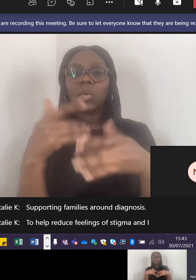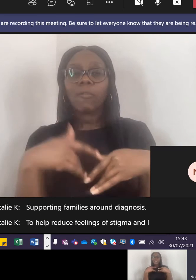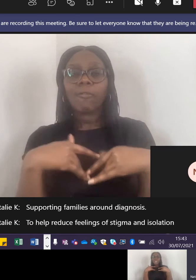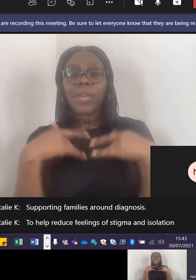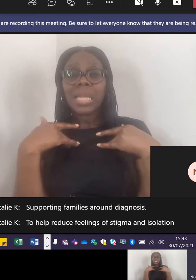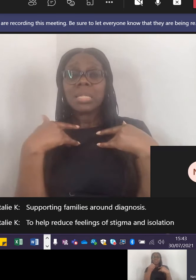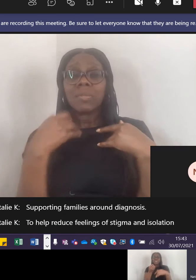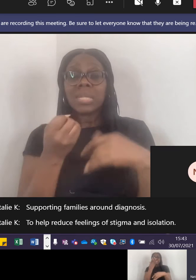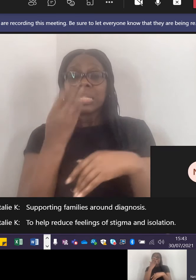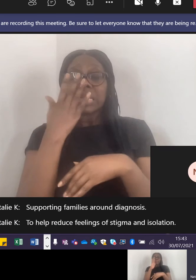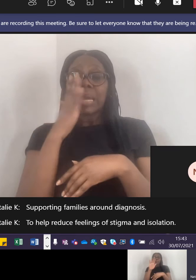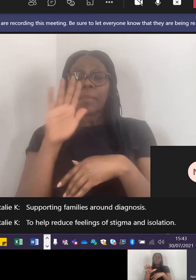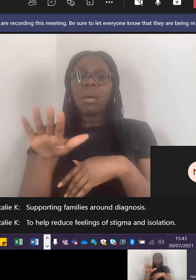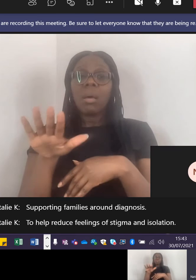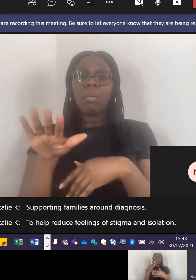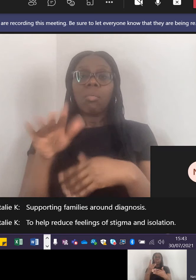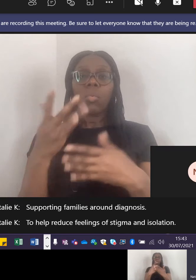isolation,